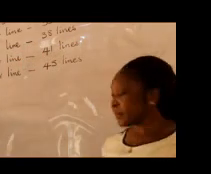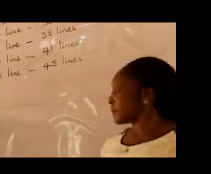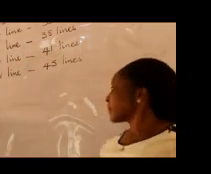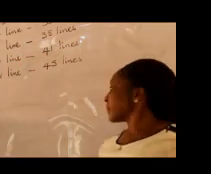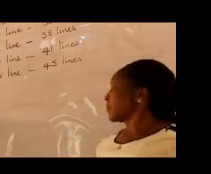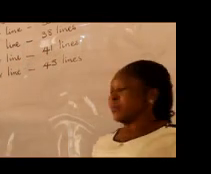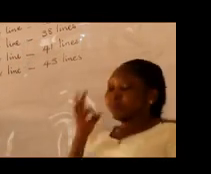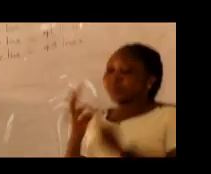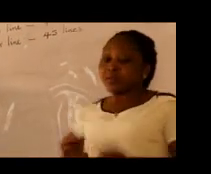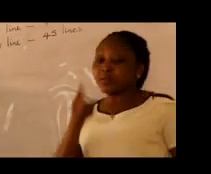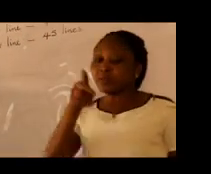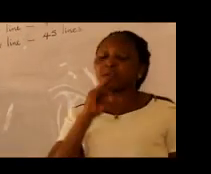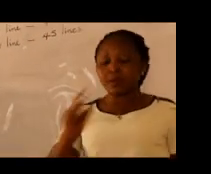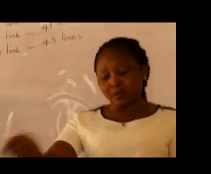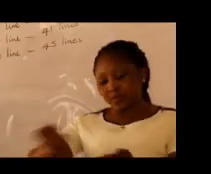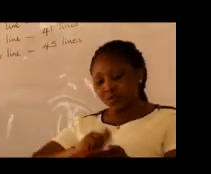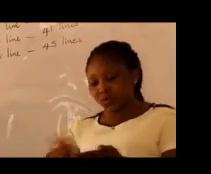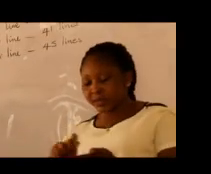If you are writing